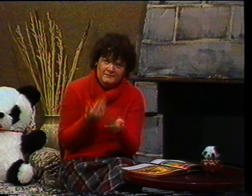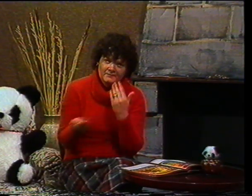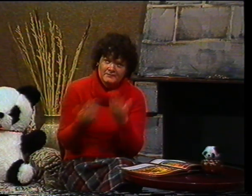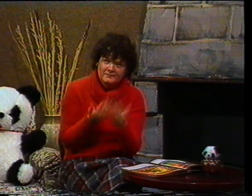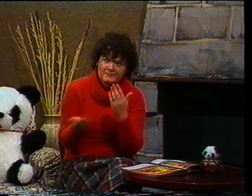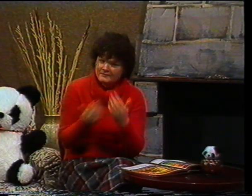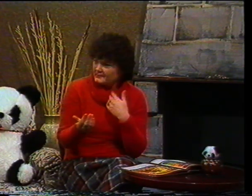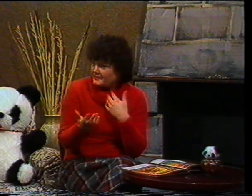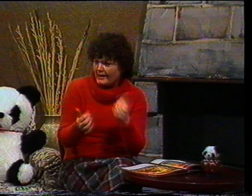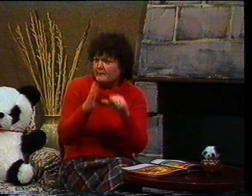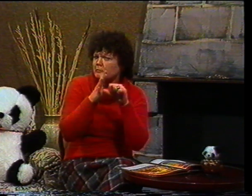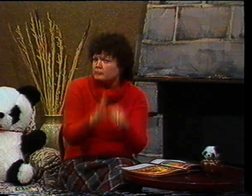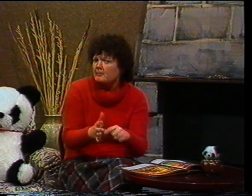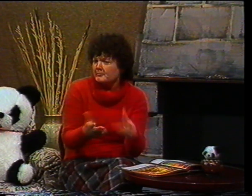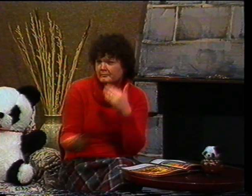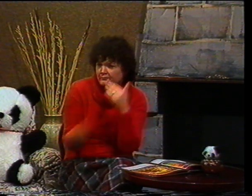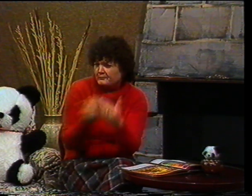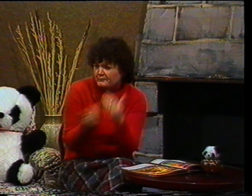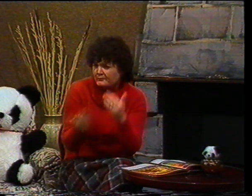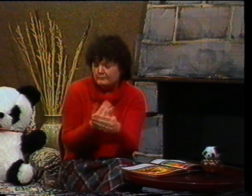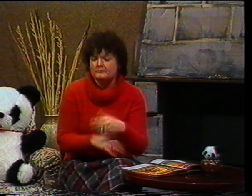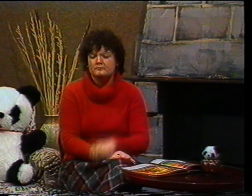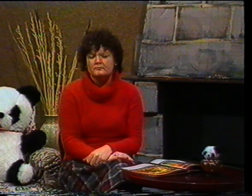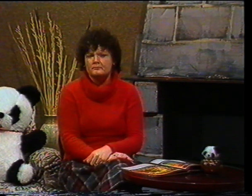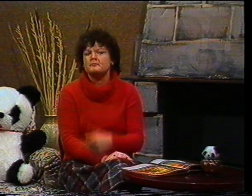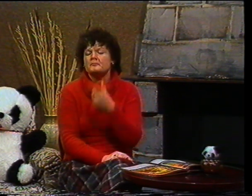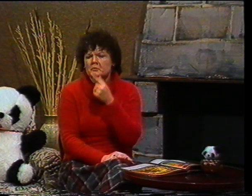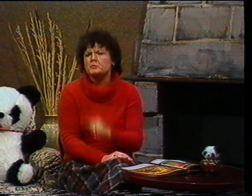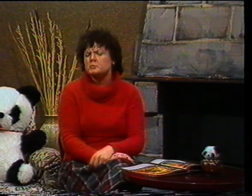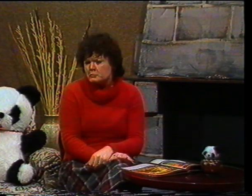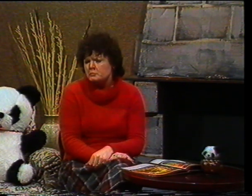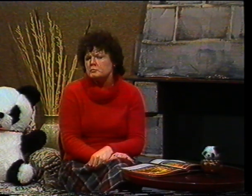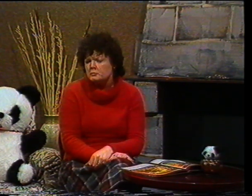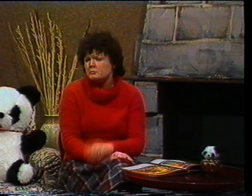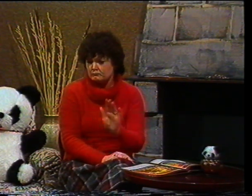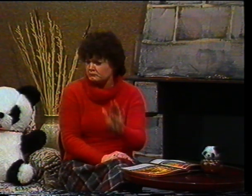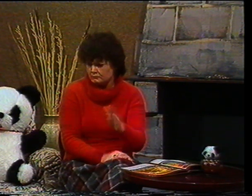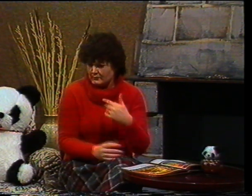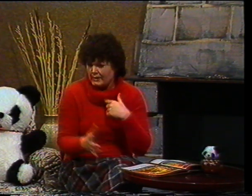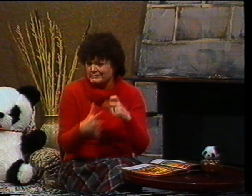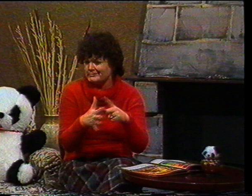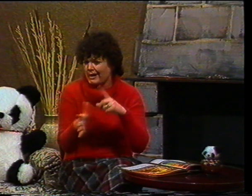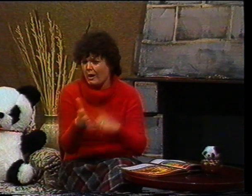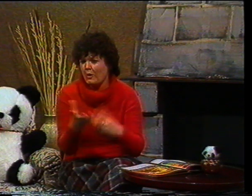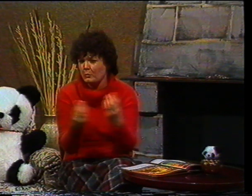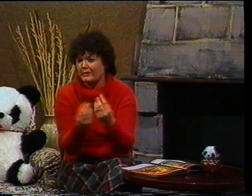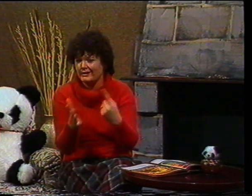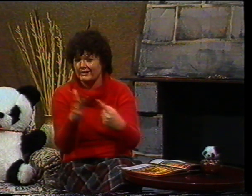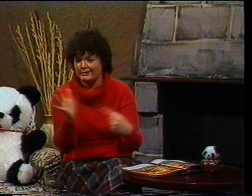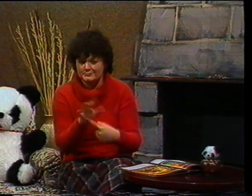And the woman explained to him, "I've got a problem." And the man said, "Never mind, I'll deal